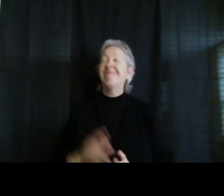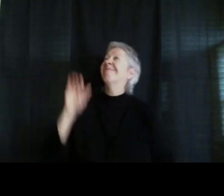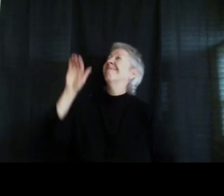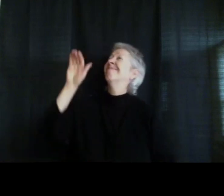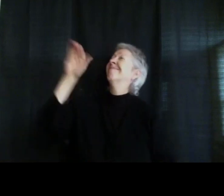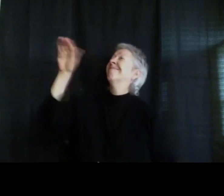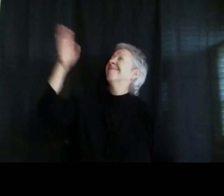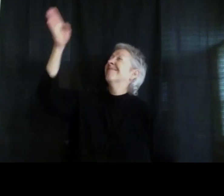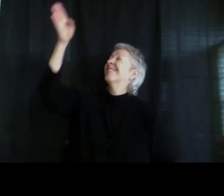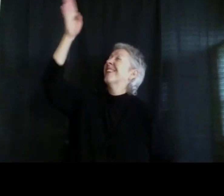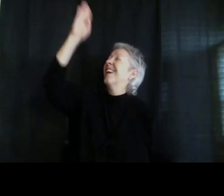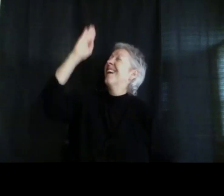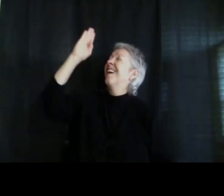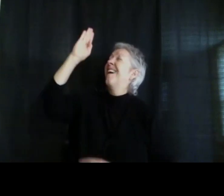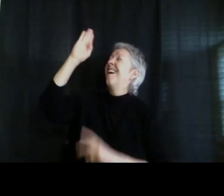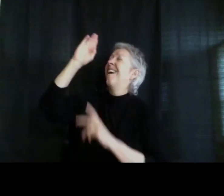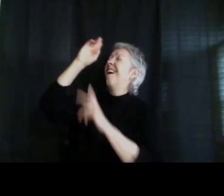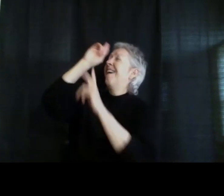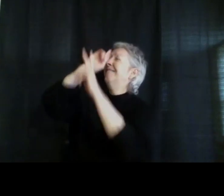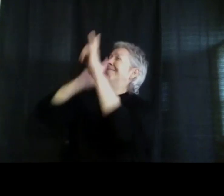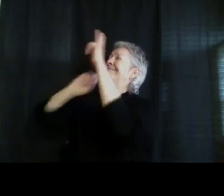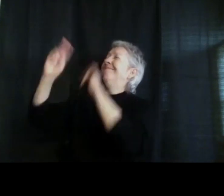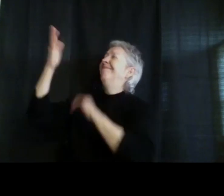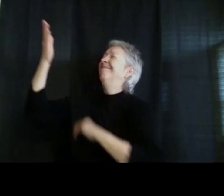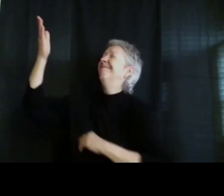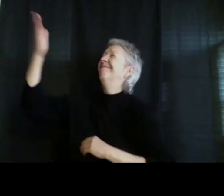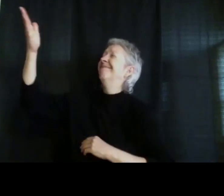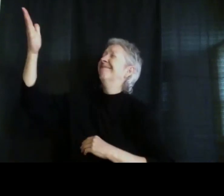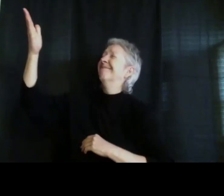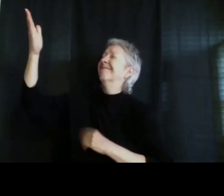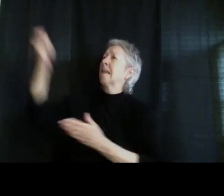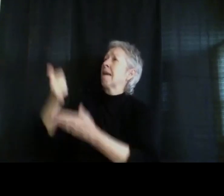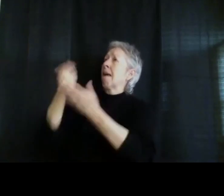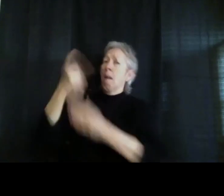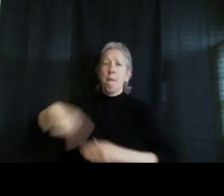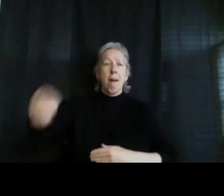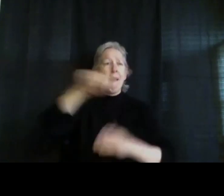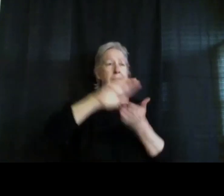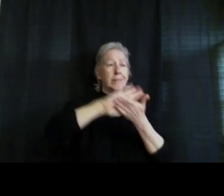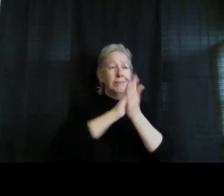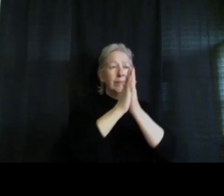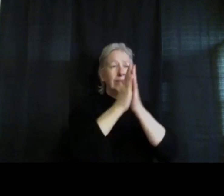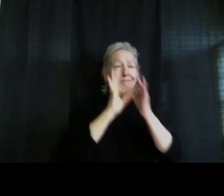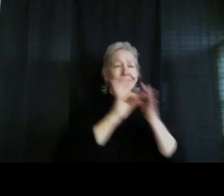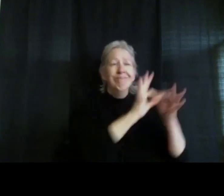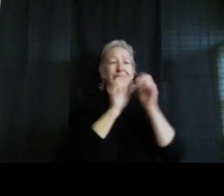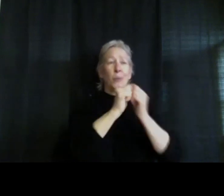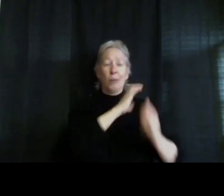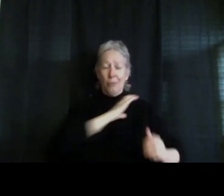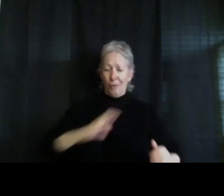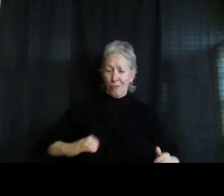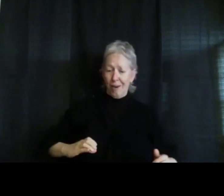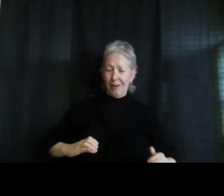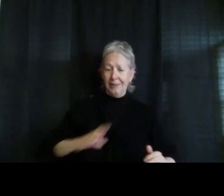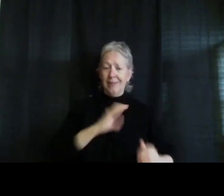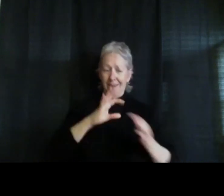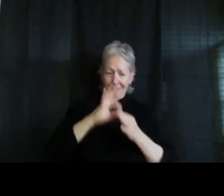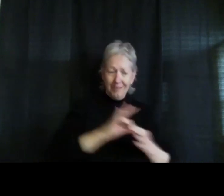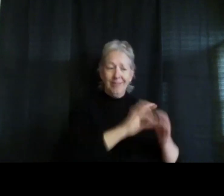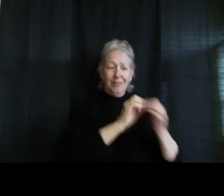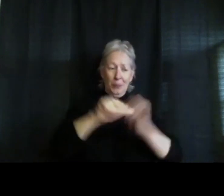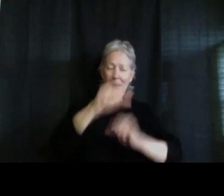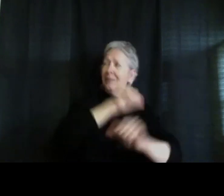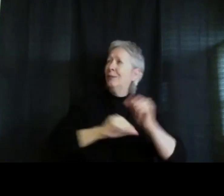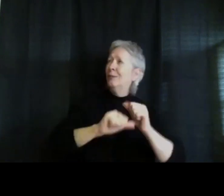glory, unite us with Christ and with each other in suffering and in joy, that all